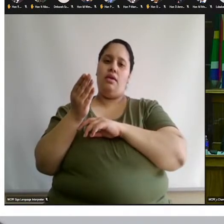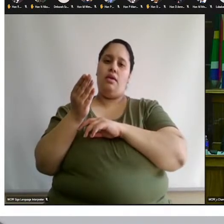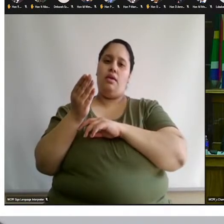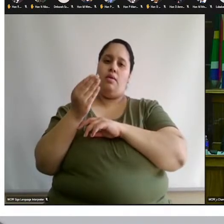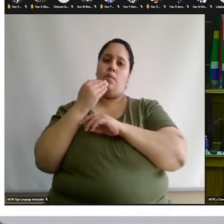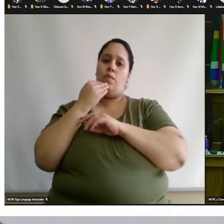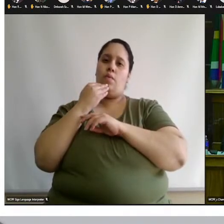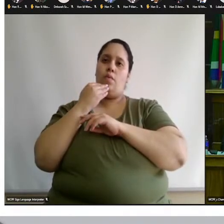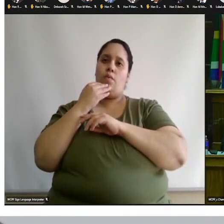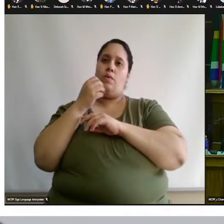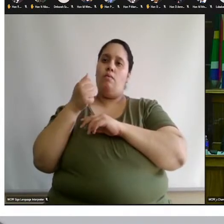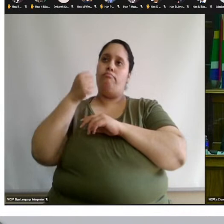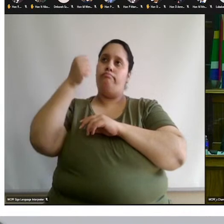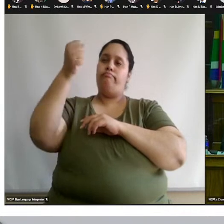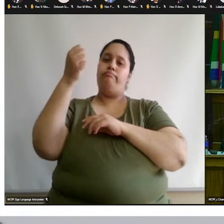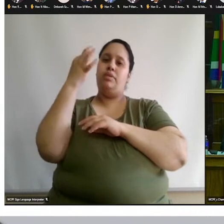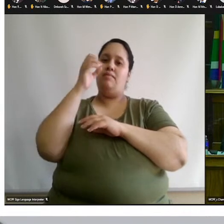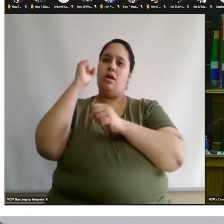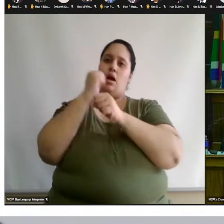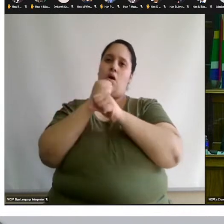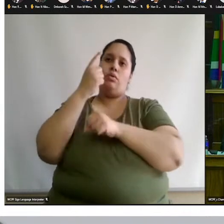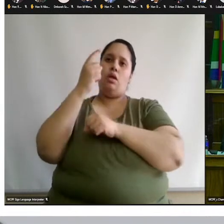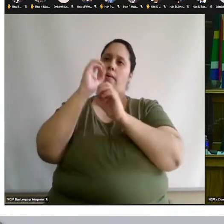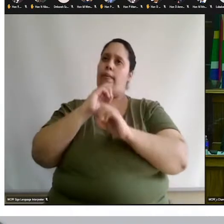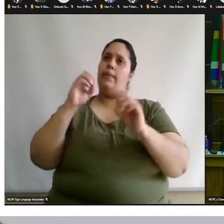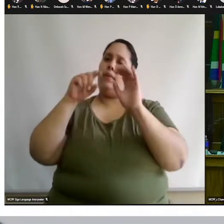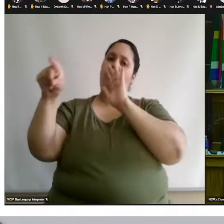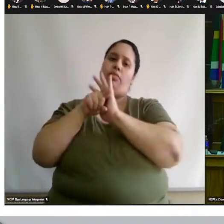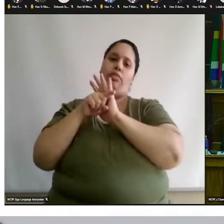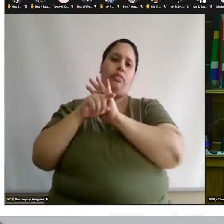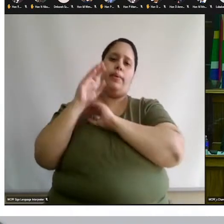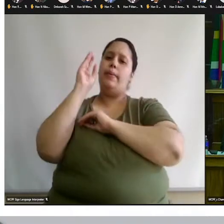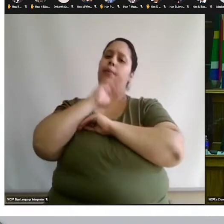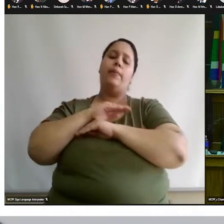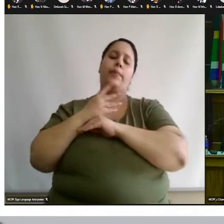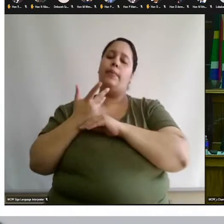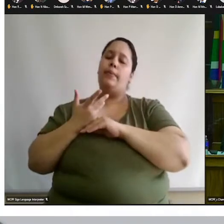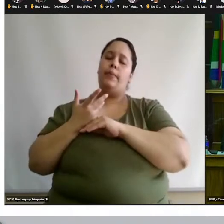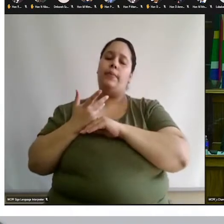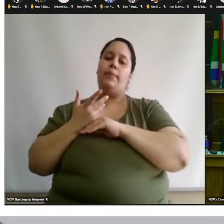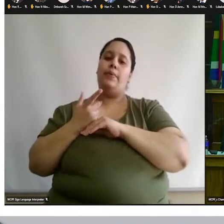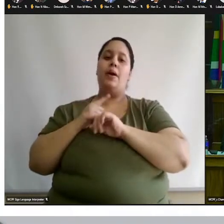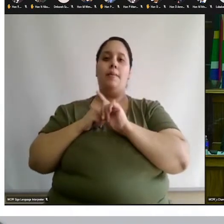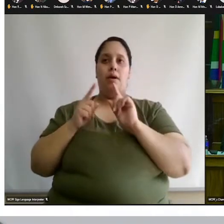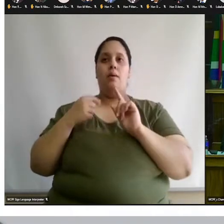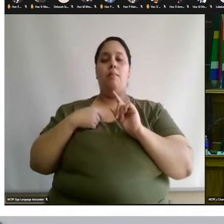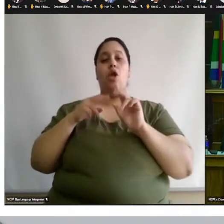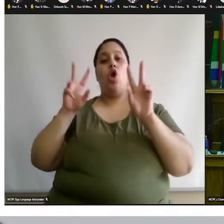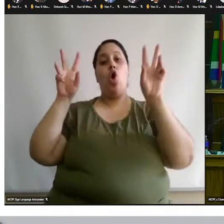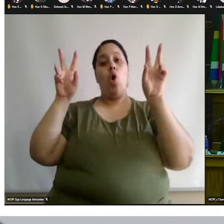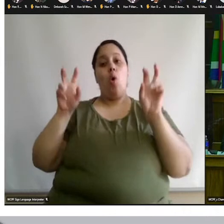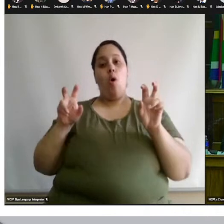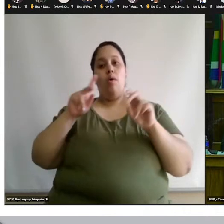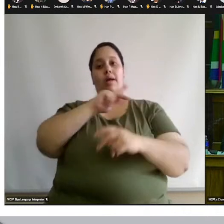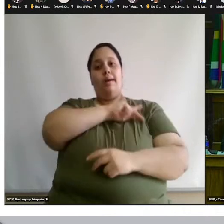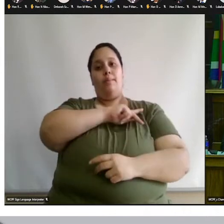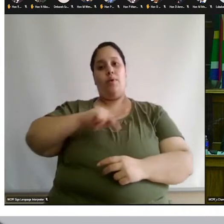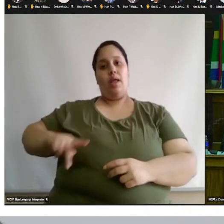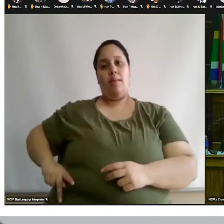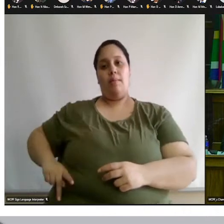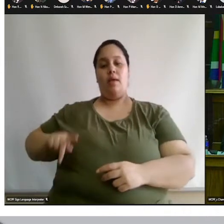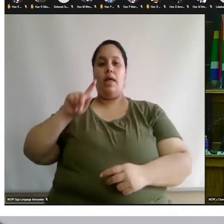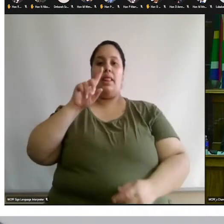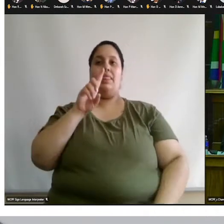in government in Gauteng. And in fact, I would like to quote Premier David